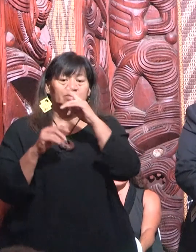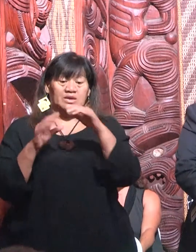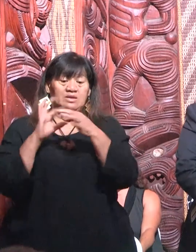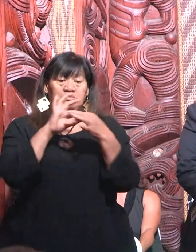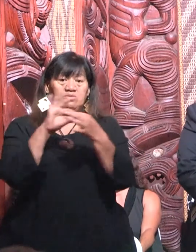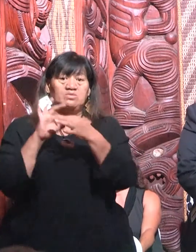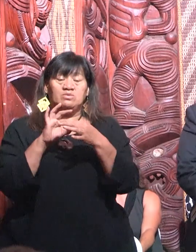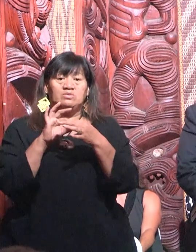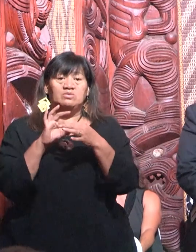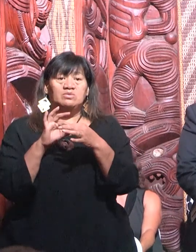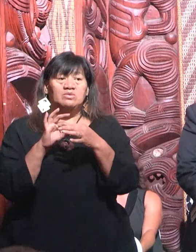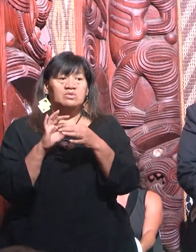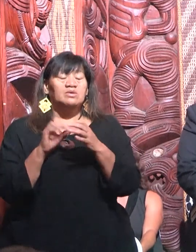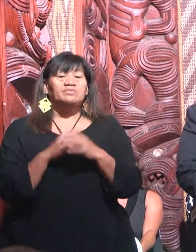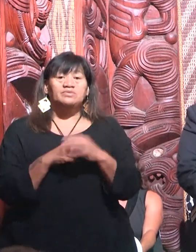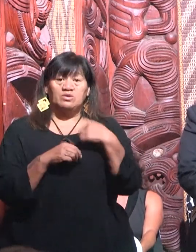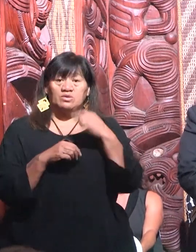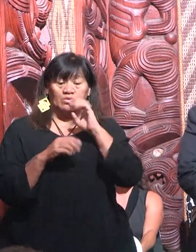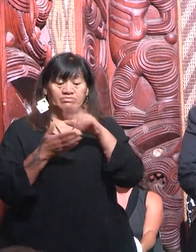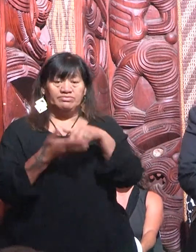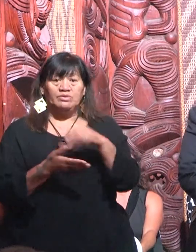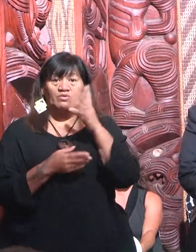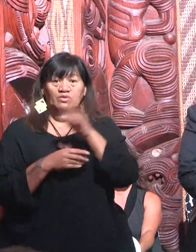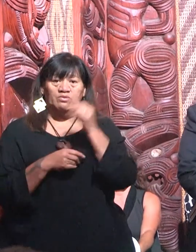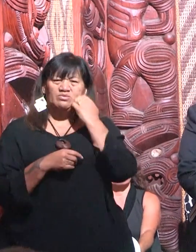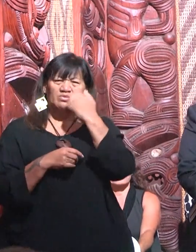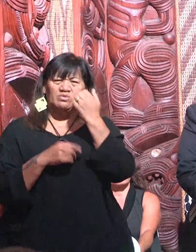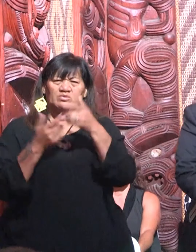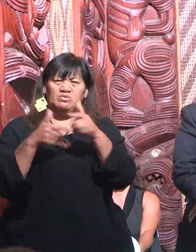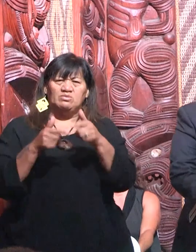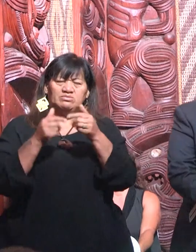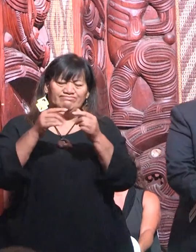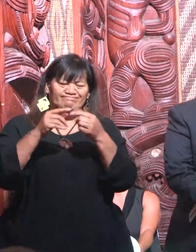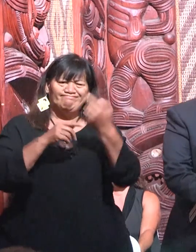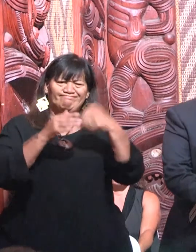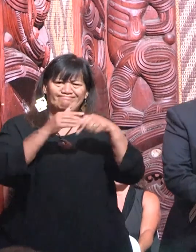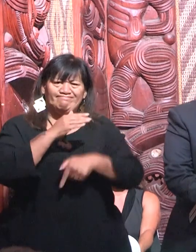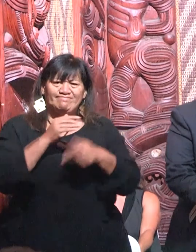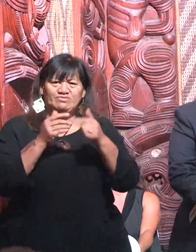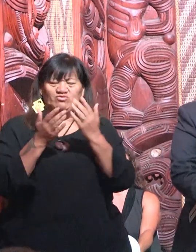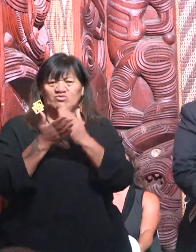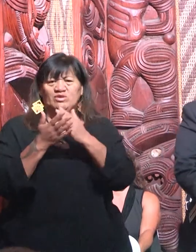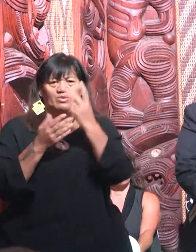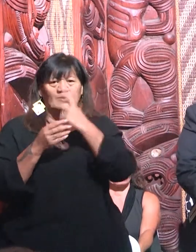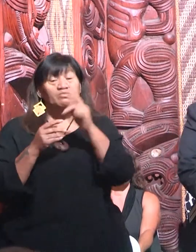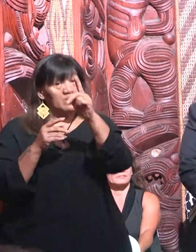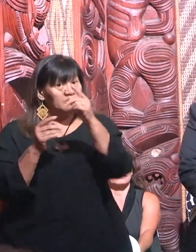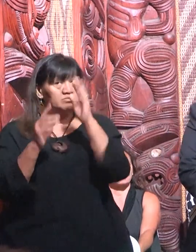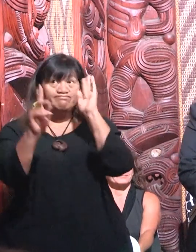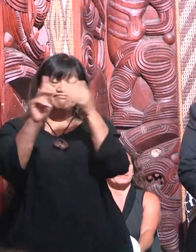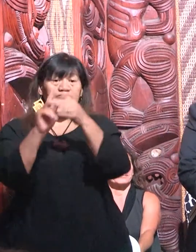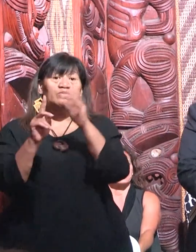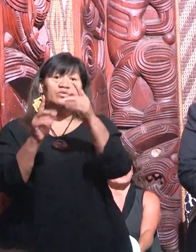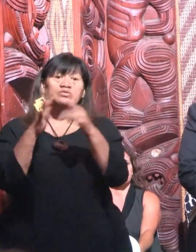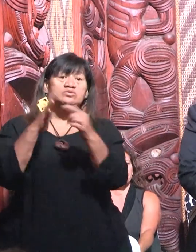tai. Tēnei te ruruku kātū, tēnei te ruruku mō Waitangi e tū, nei ai iwi ko tai. Ura mai